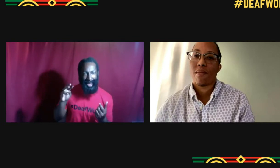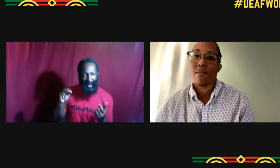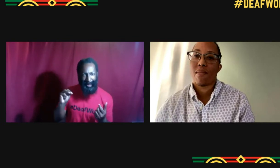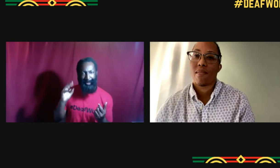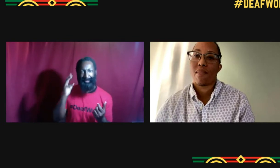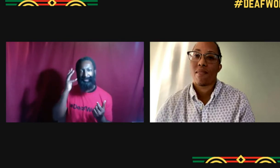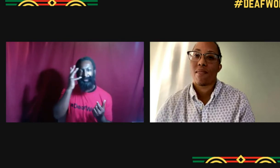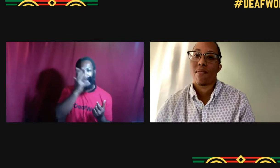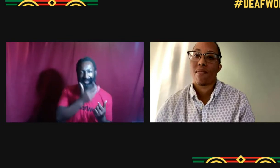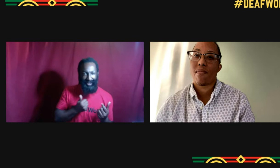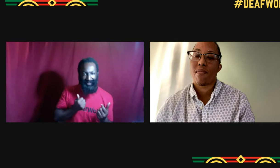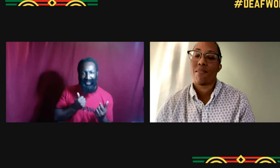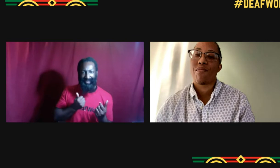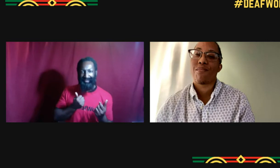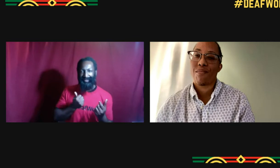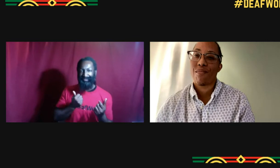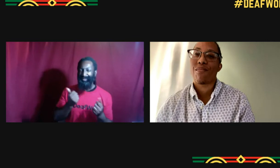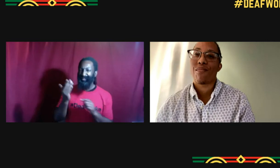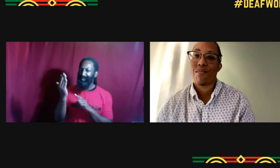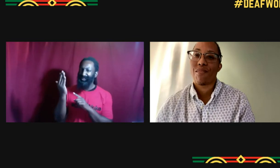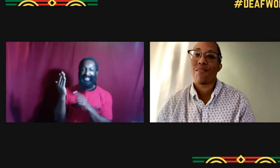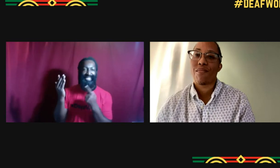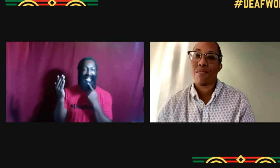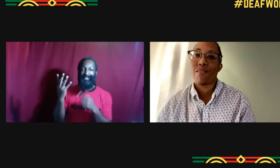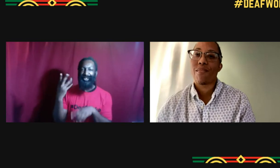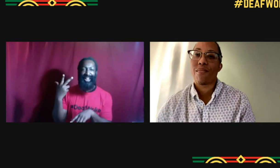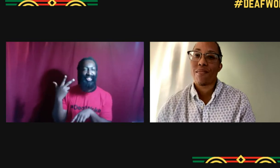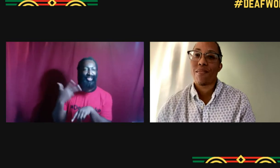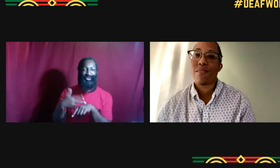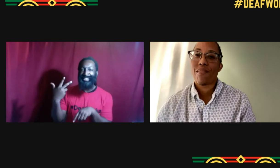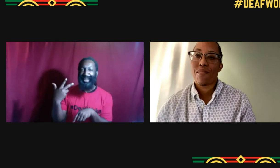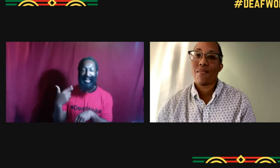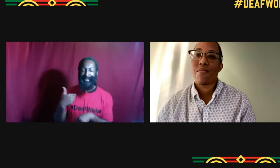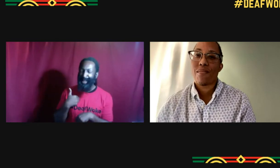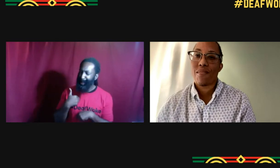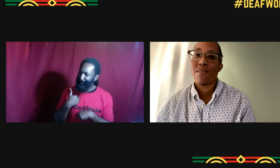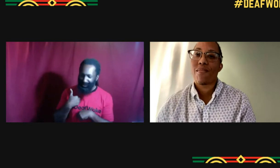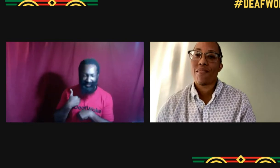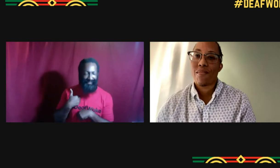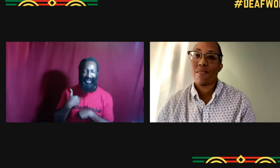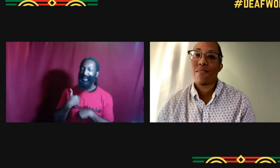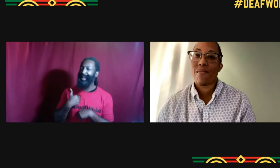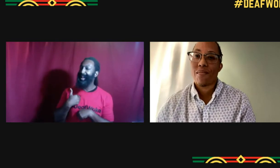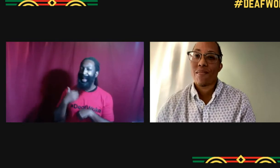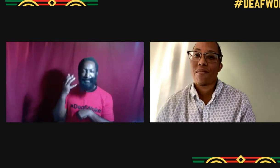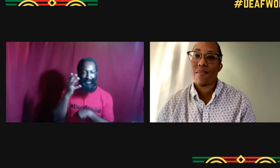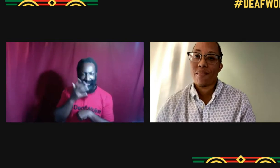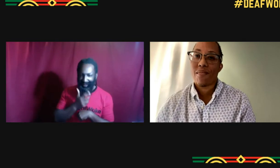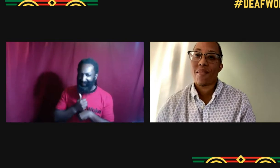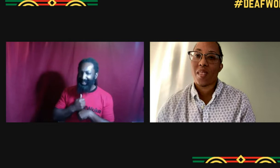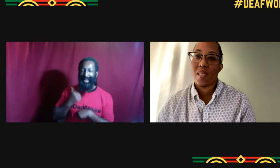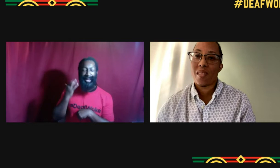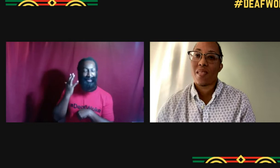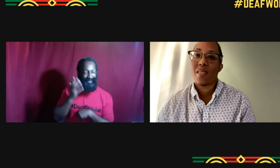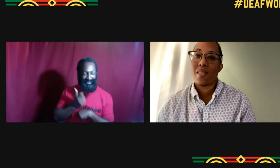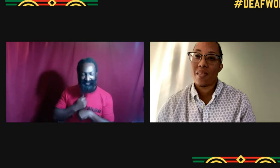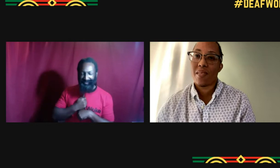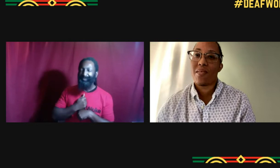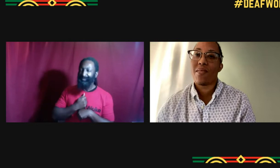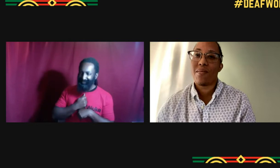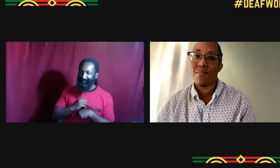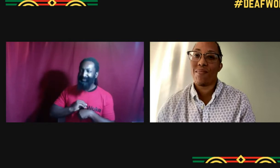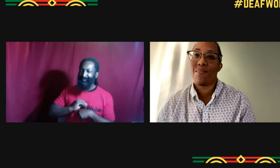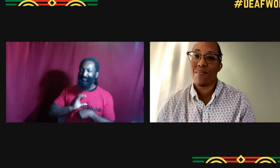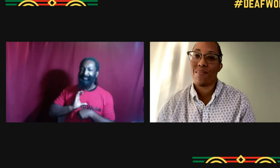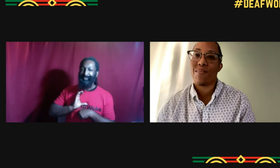But I have to tell myself, I am beautiful. And I may have to do it 3 times.